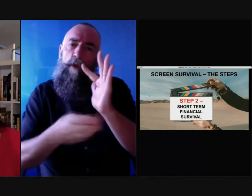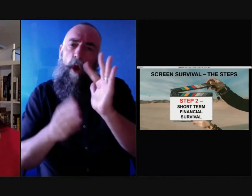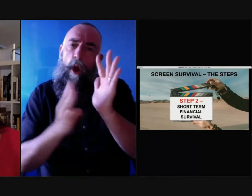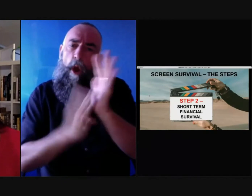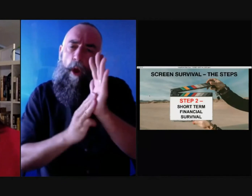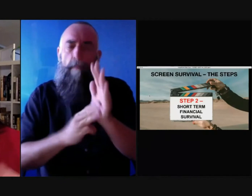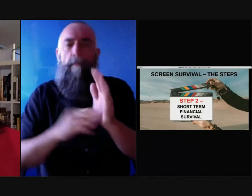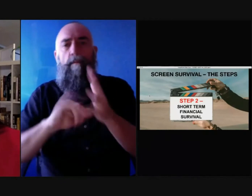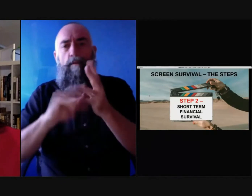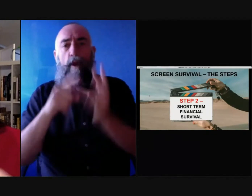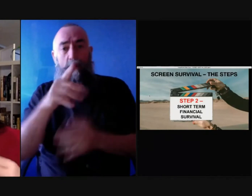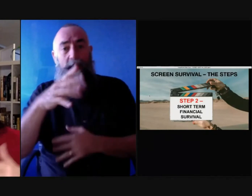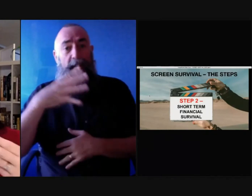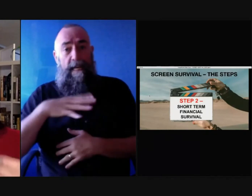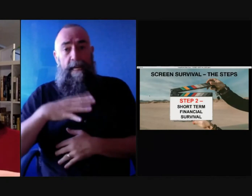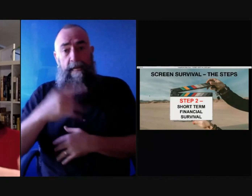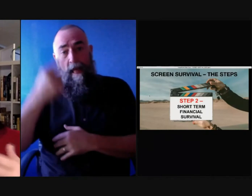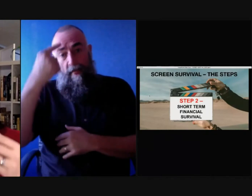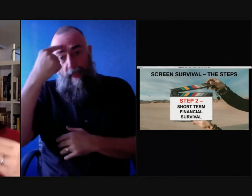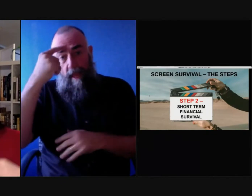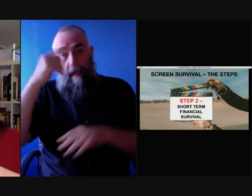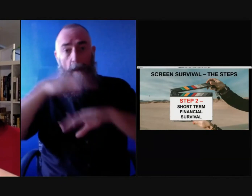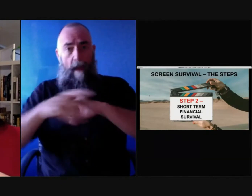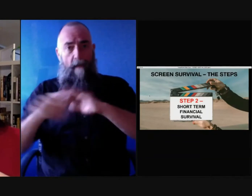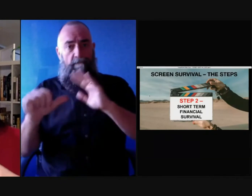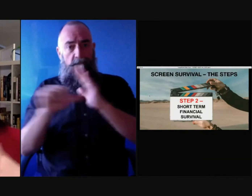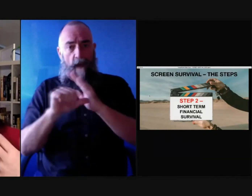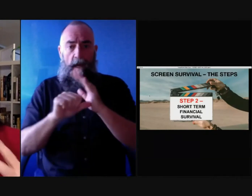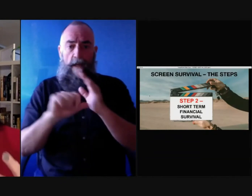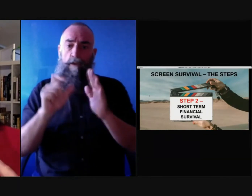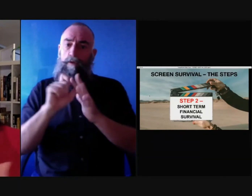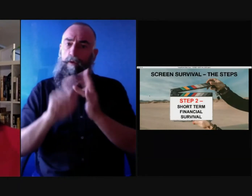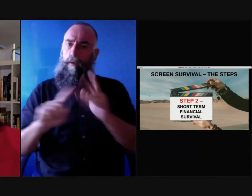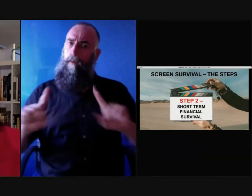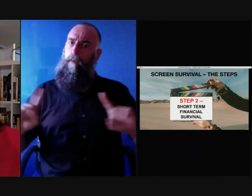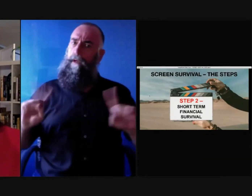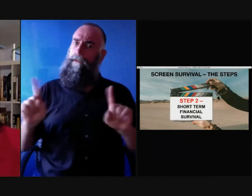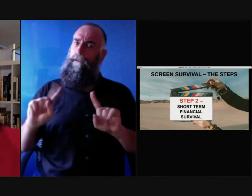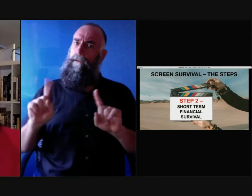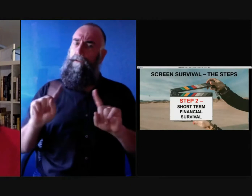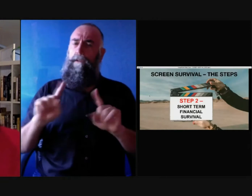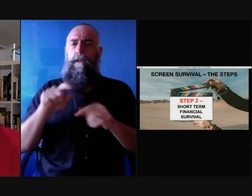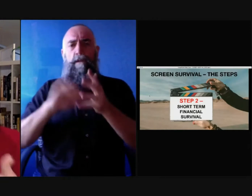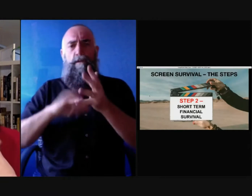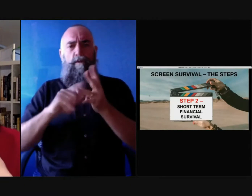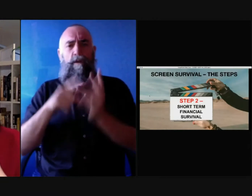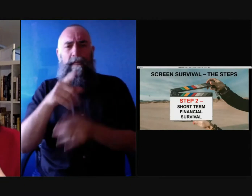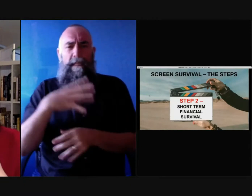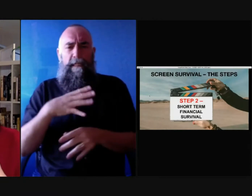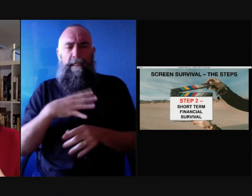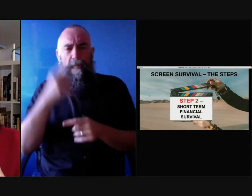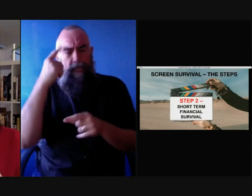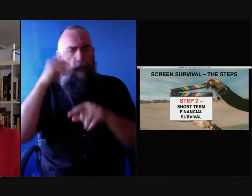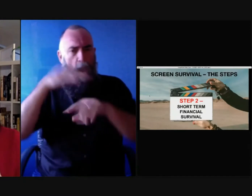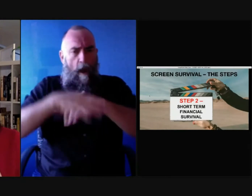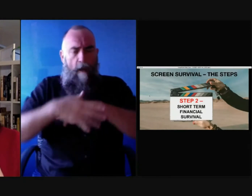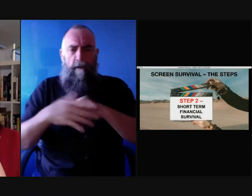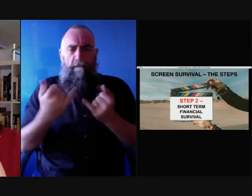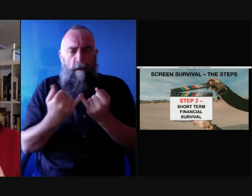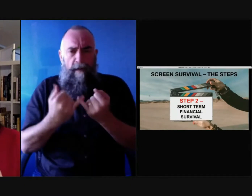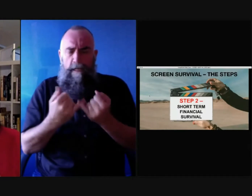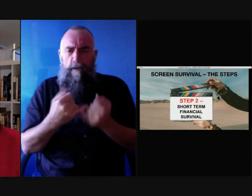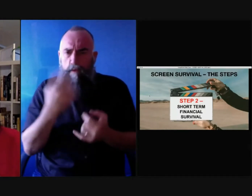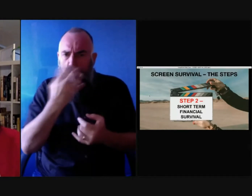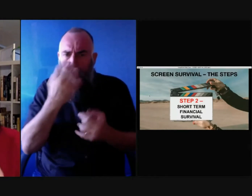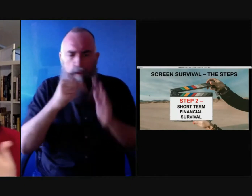of your finances, and then I'm going to look at some more complex strategies to think about. So we need to make sure that